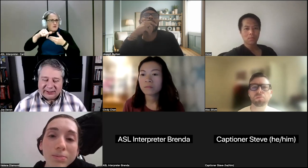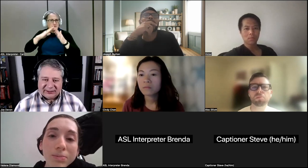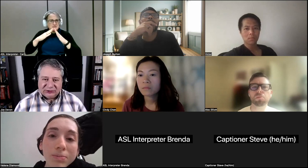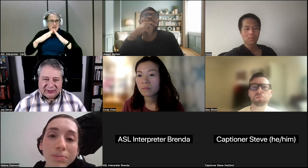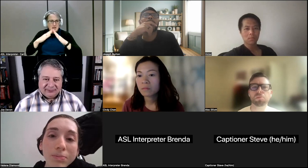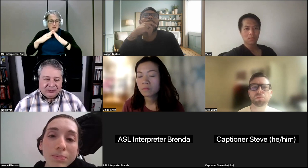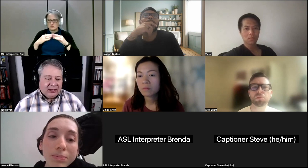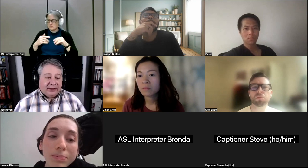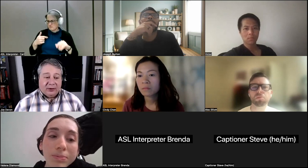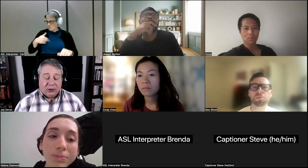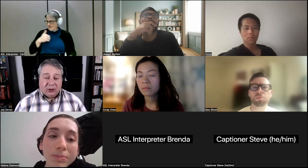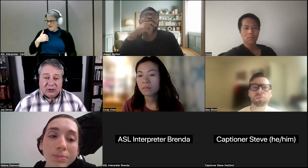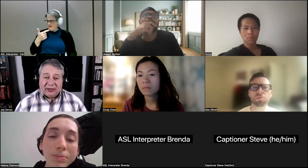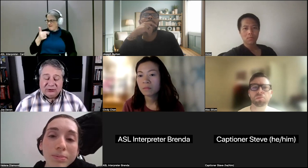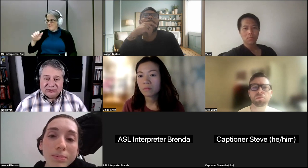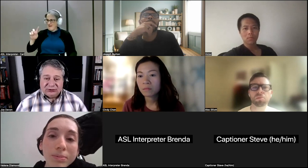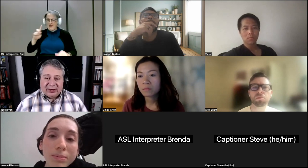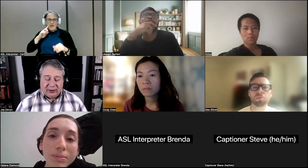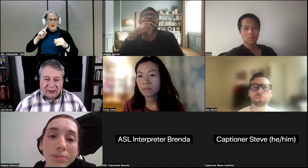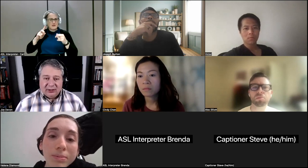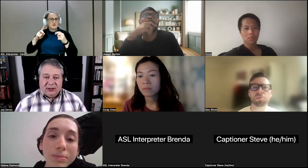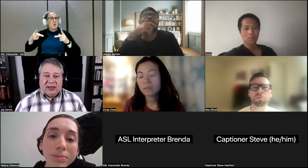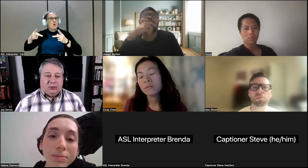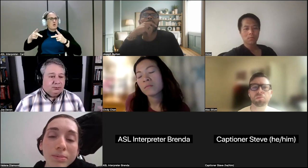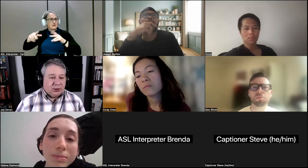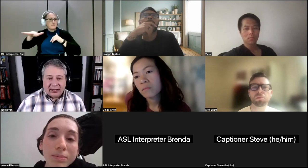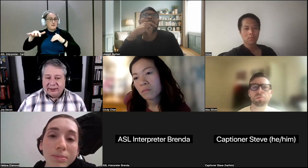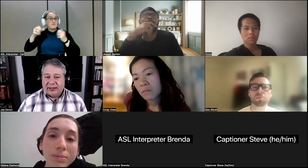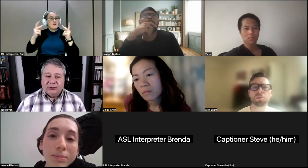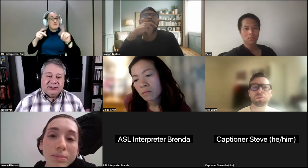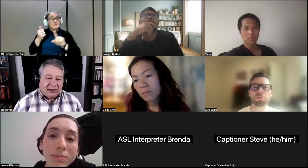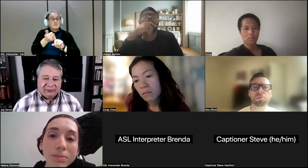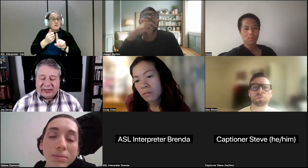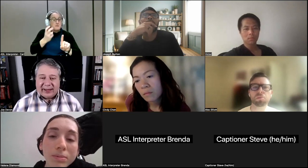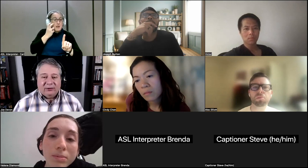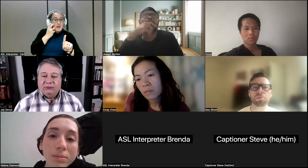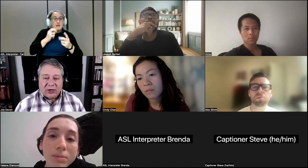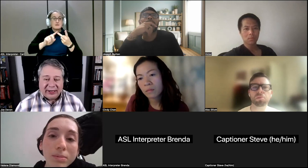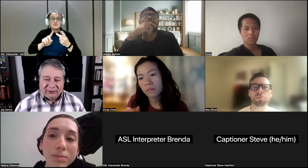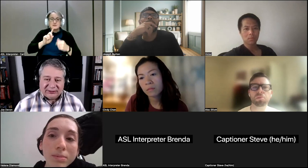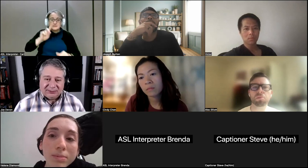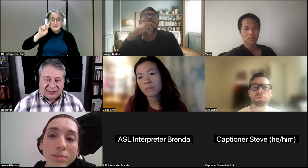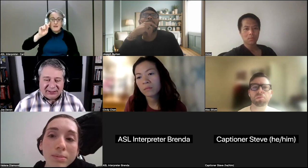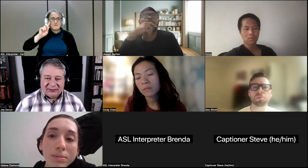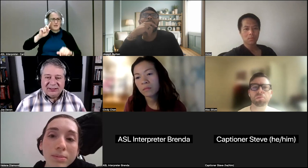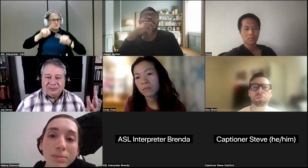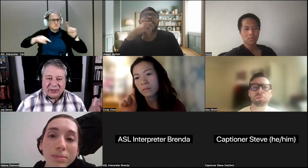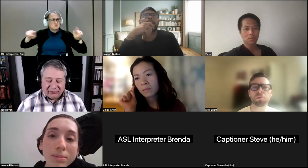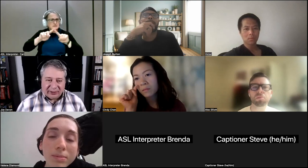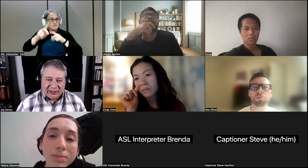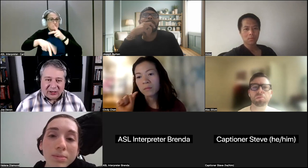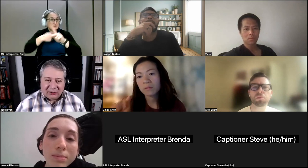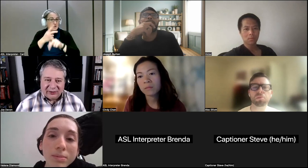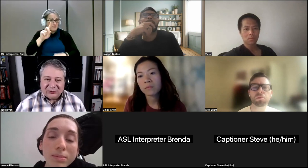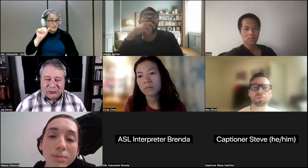party essentially, and there were a lot of users there that were blind, that were deaf, that had a variety of disabilities.